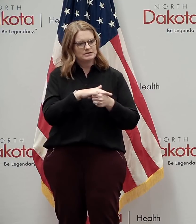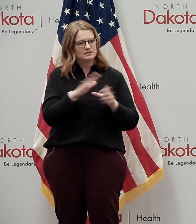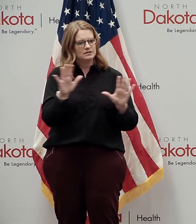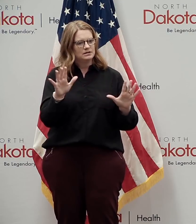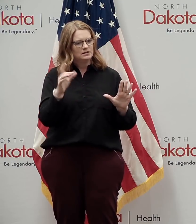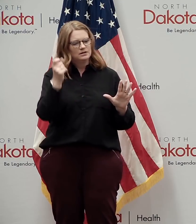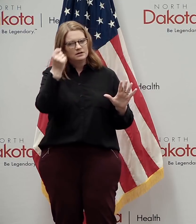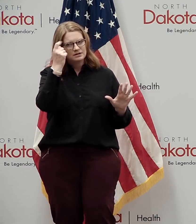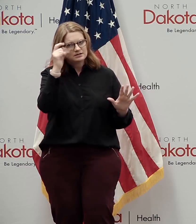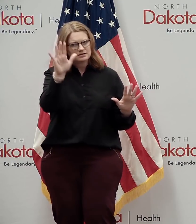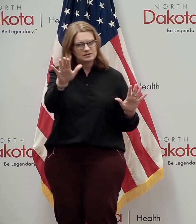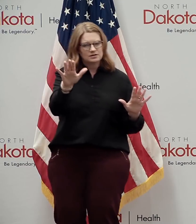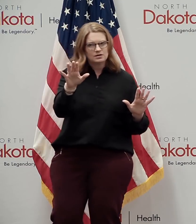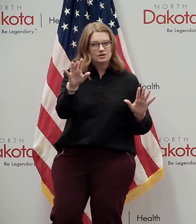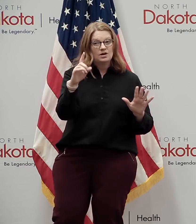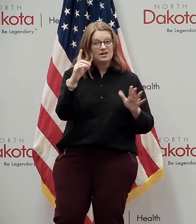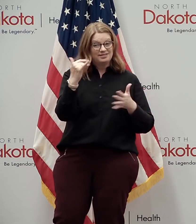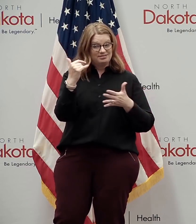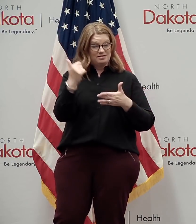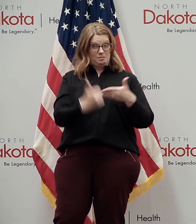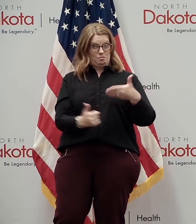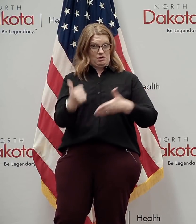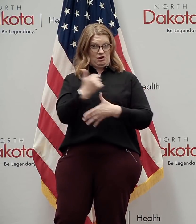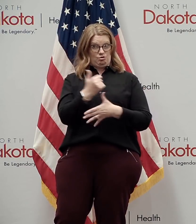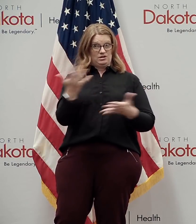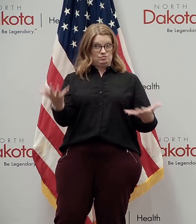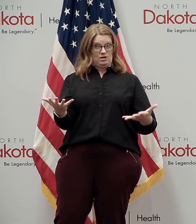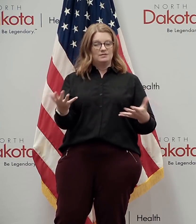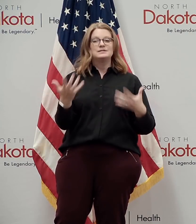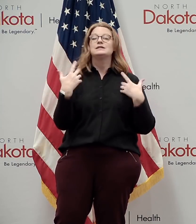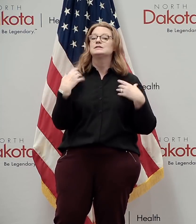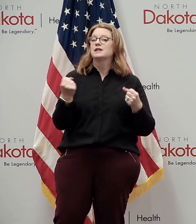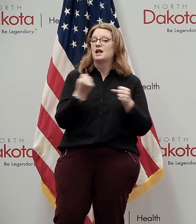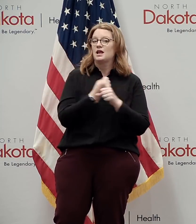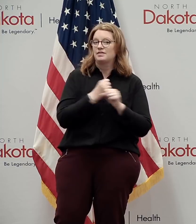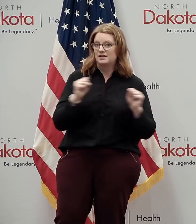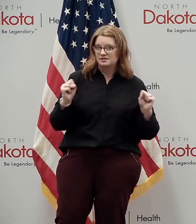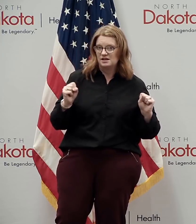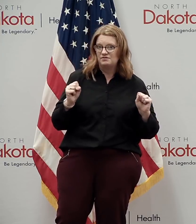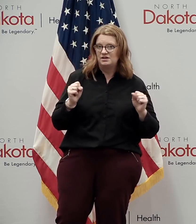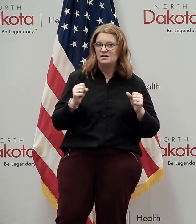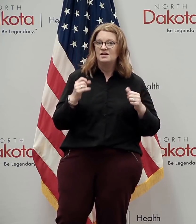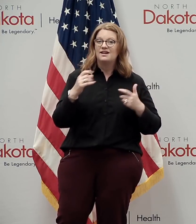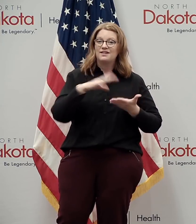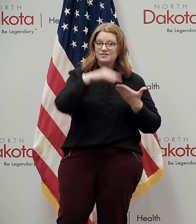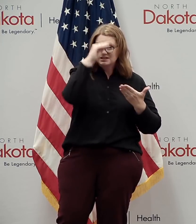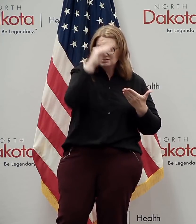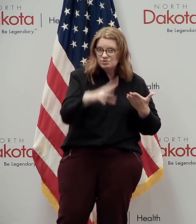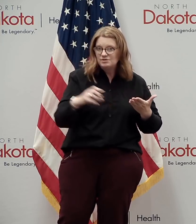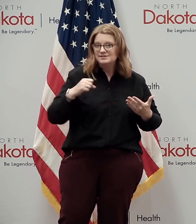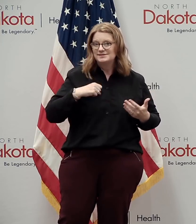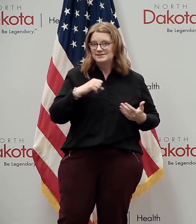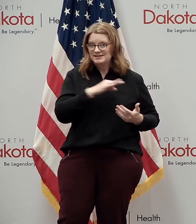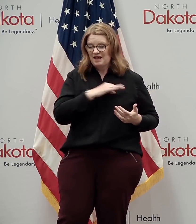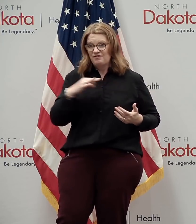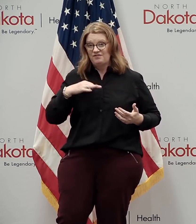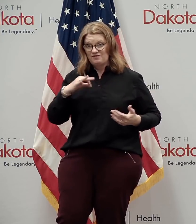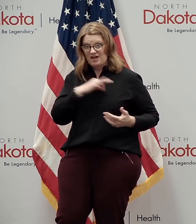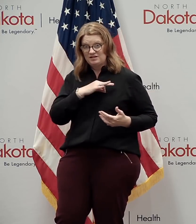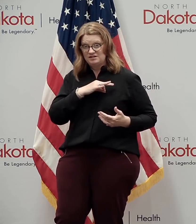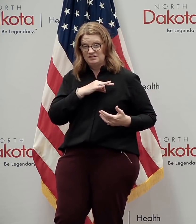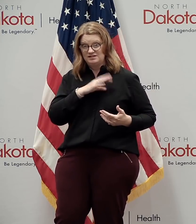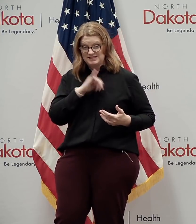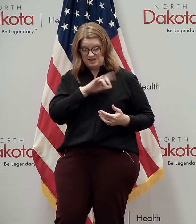mistake, one of our top priorities is the health and safety of the students, the faculty, the staff, the communities, but it's not the only